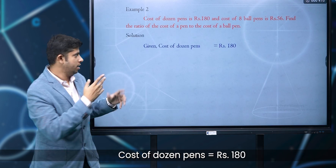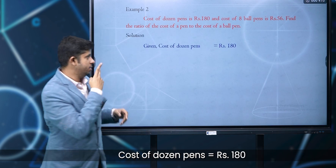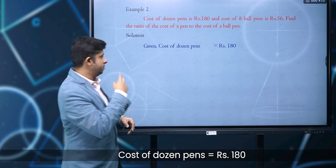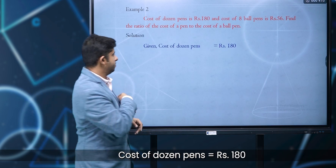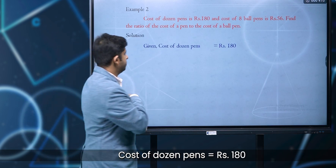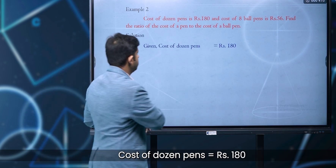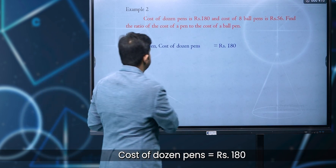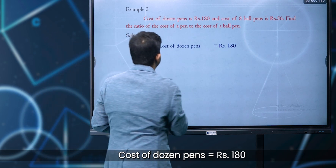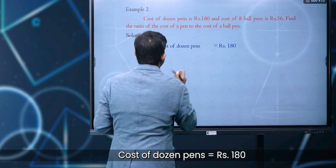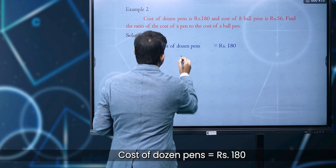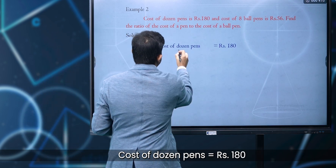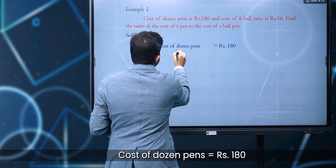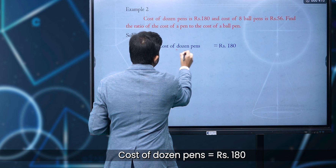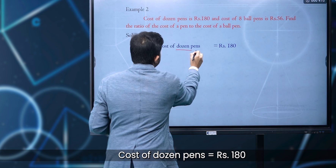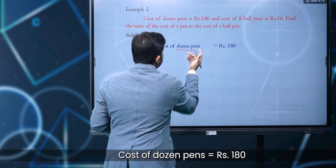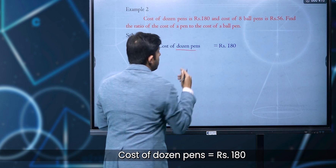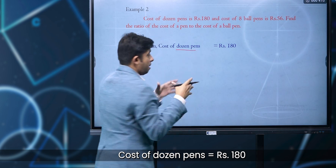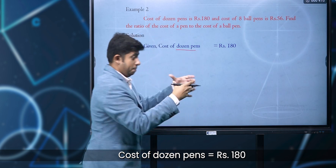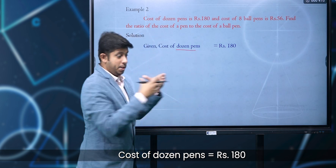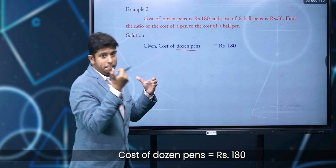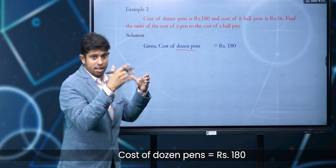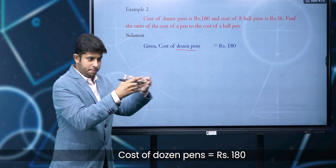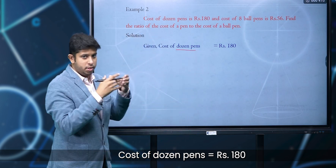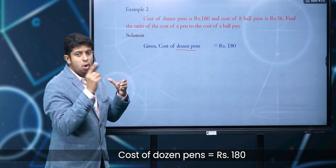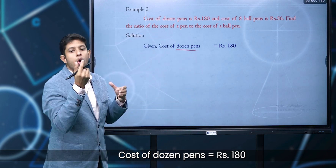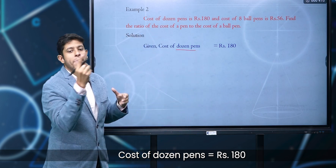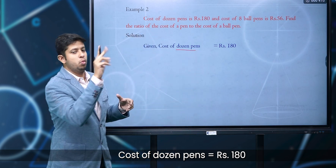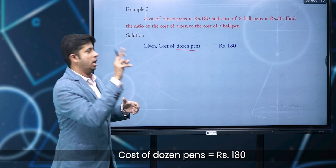cost of dozen pens is equal to rupees 180.